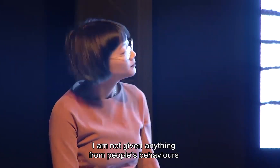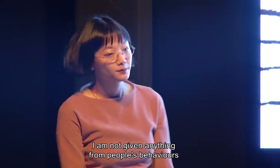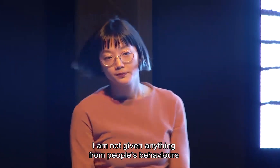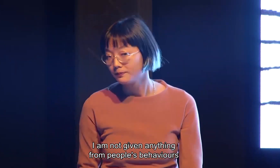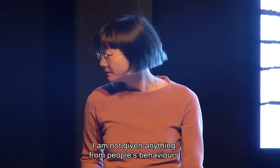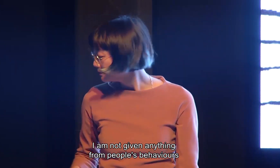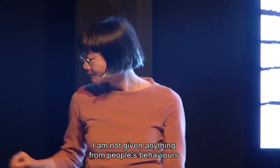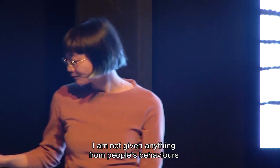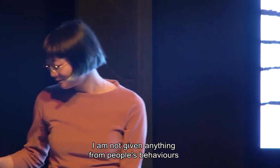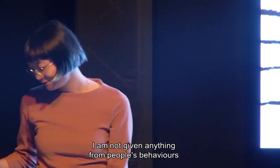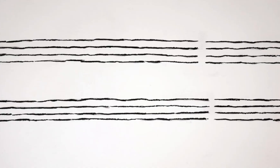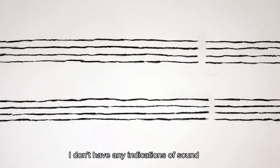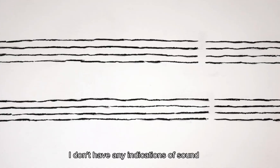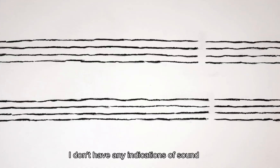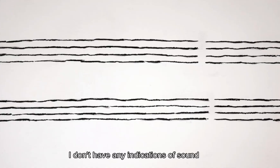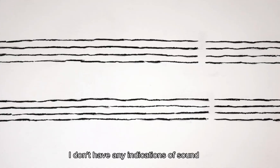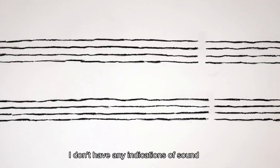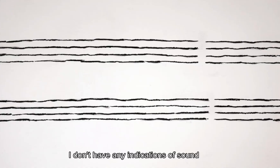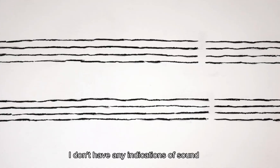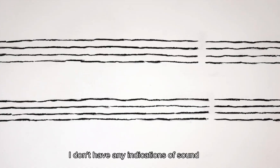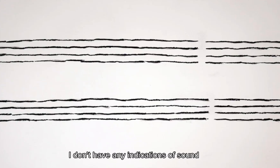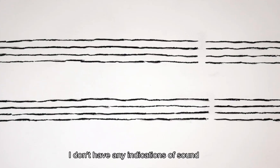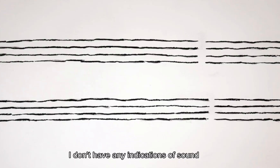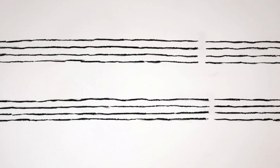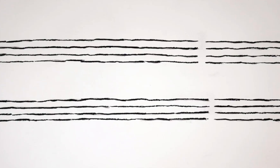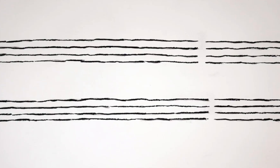anything from people's behavior. I don't have any indications of sound.